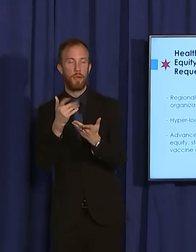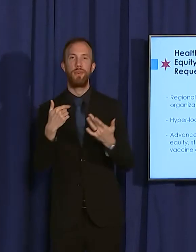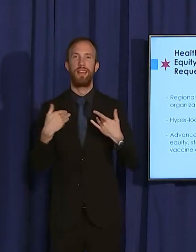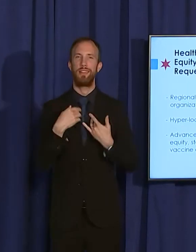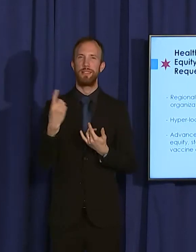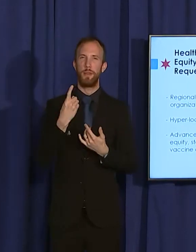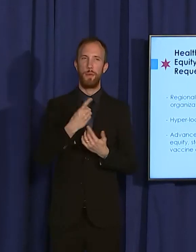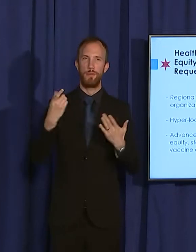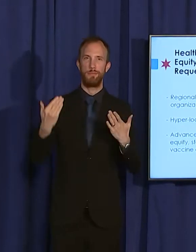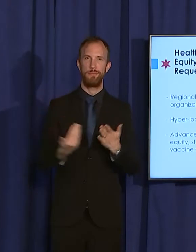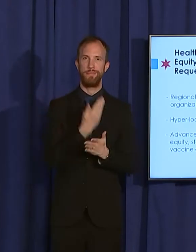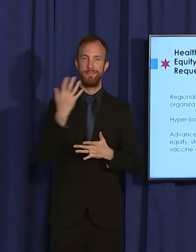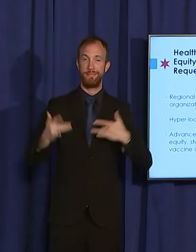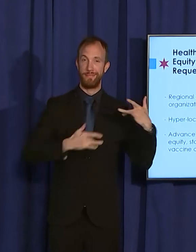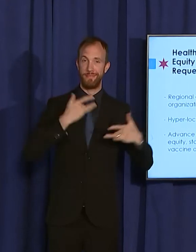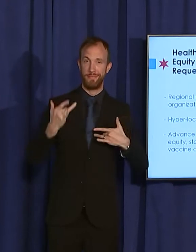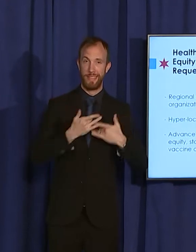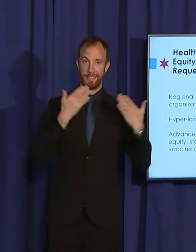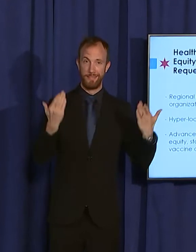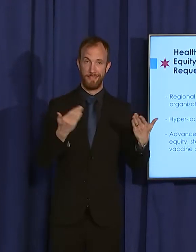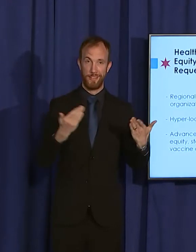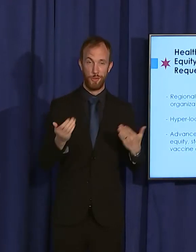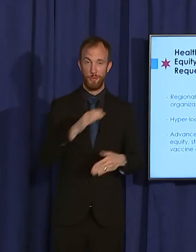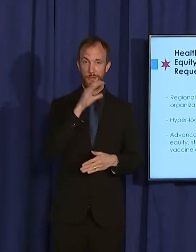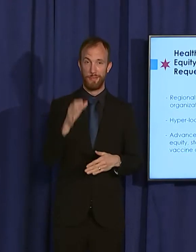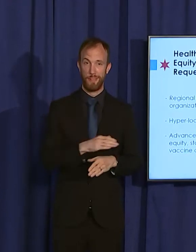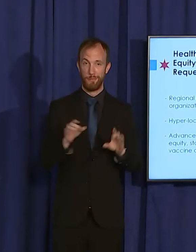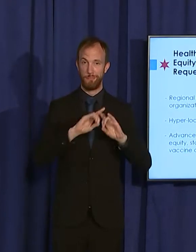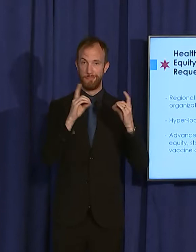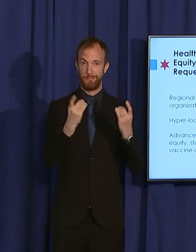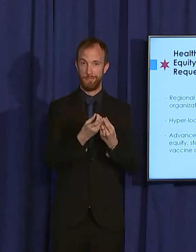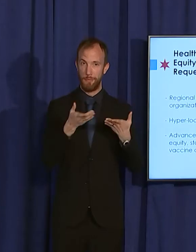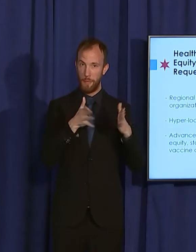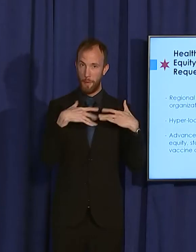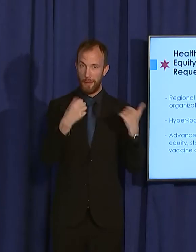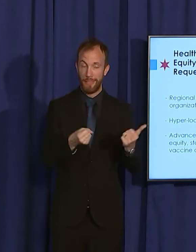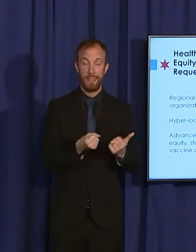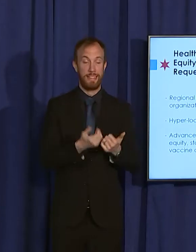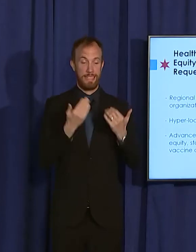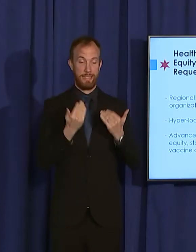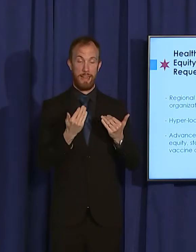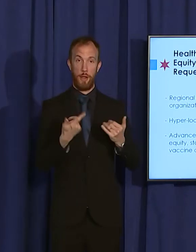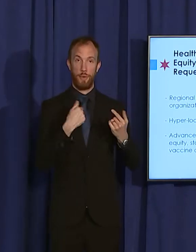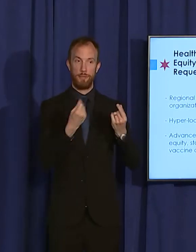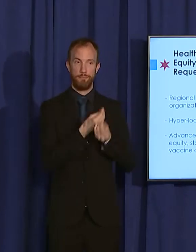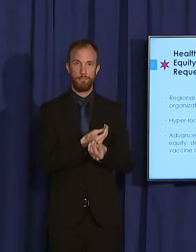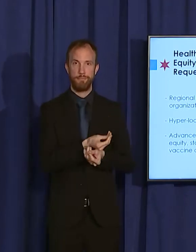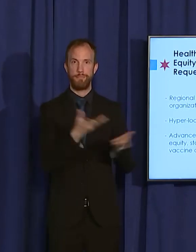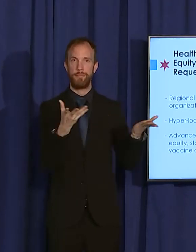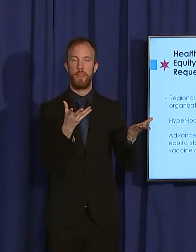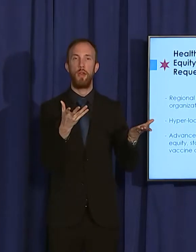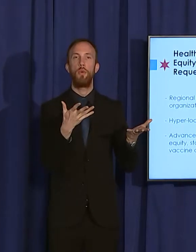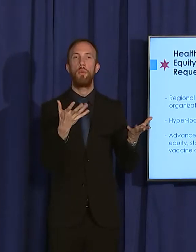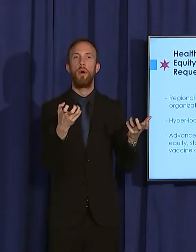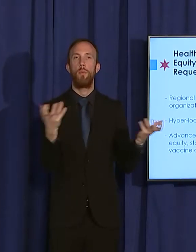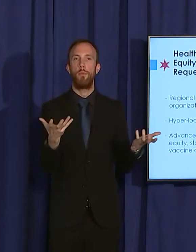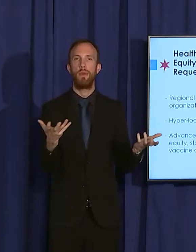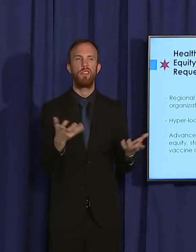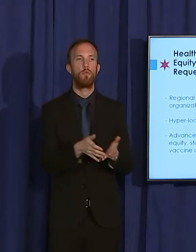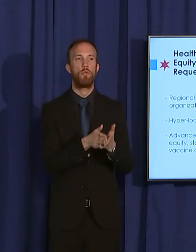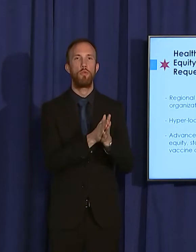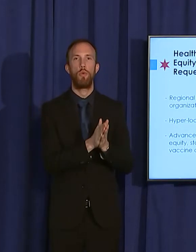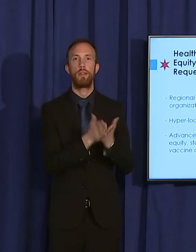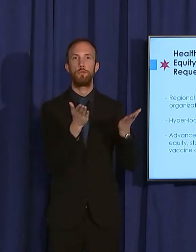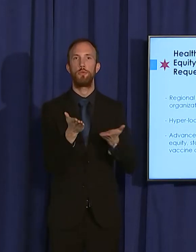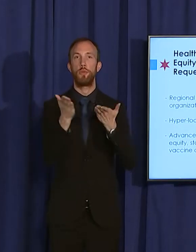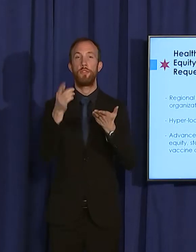excited about at the Chicago Department of Public Health. We are putting out today a request for proposals for something called the